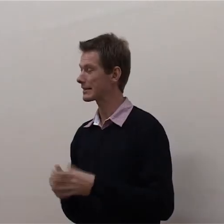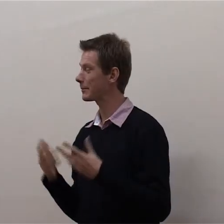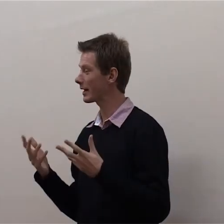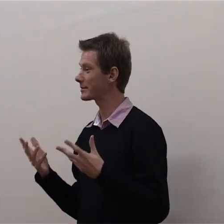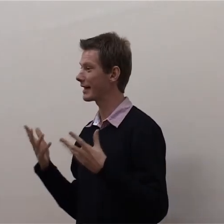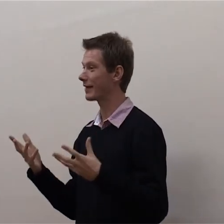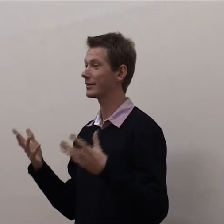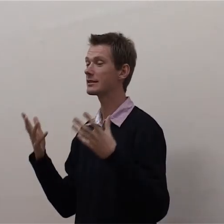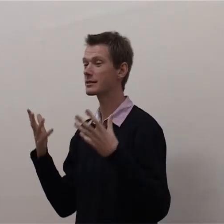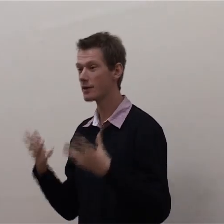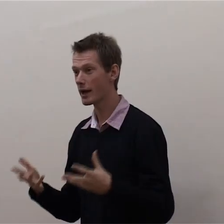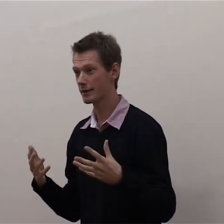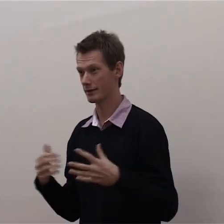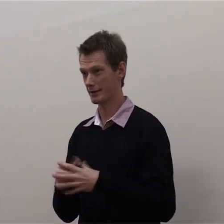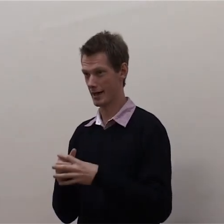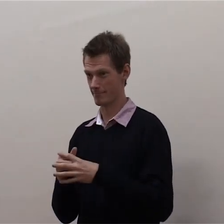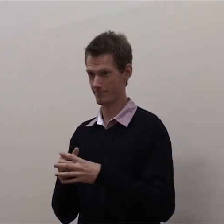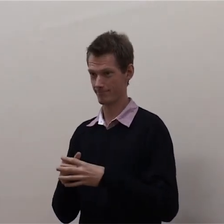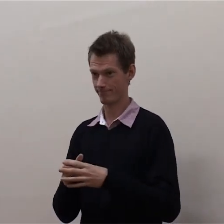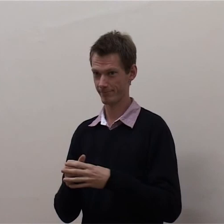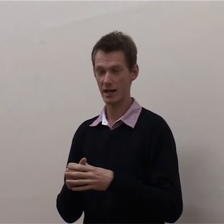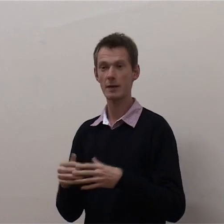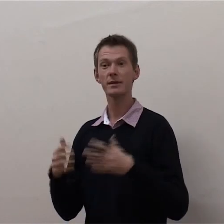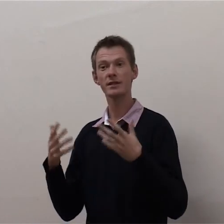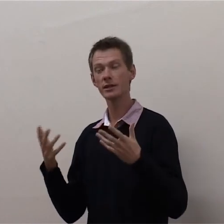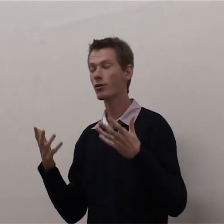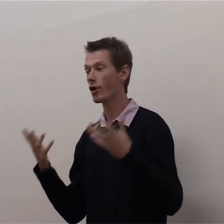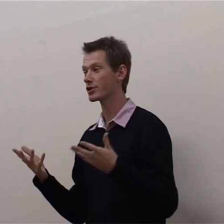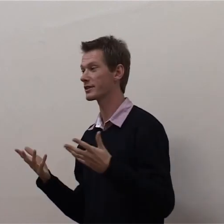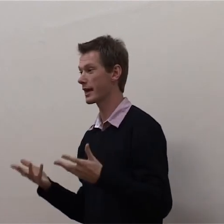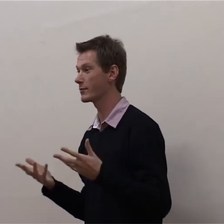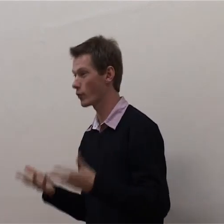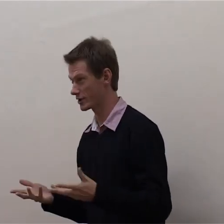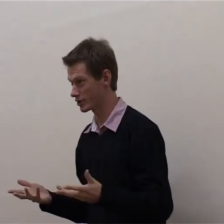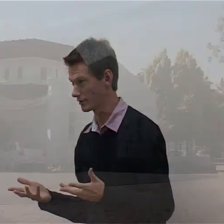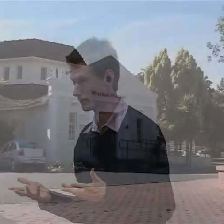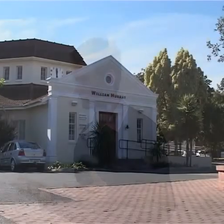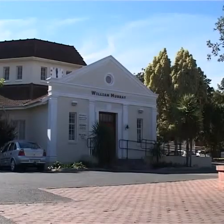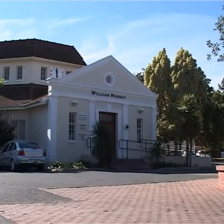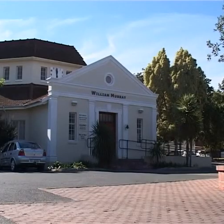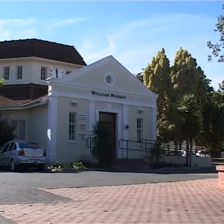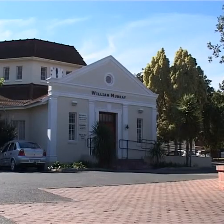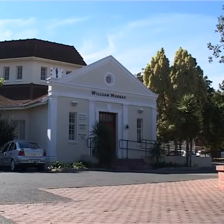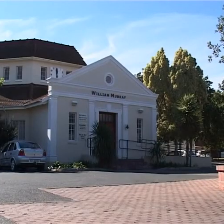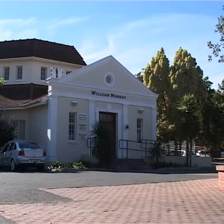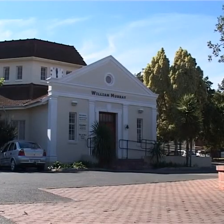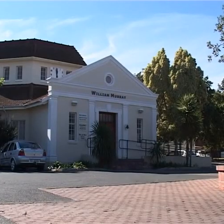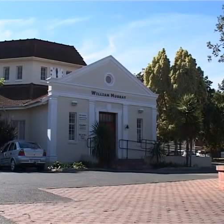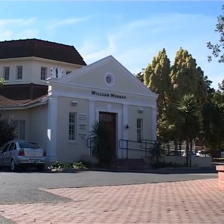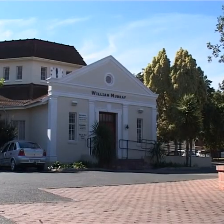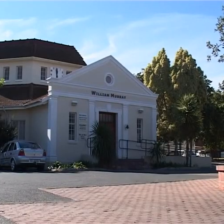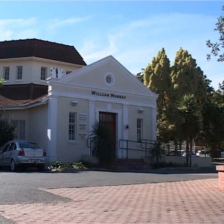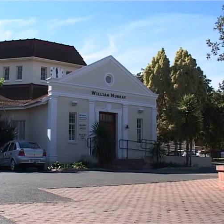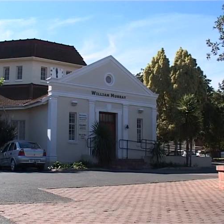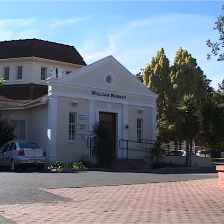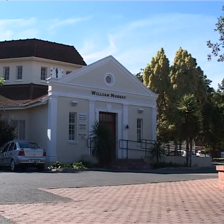with their daily life. The vision of NID Academy: to be a world-class network of